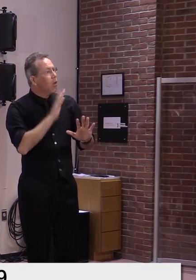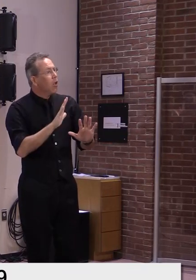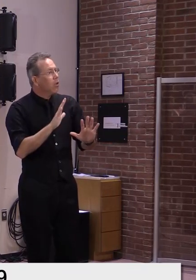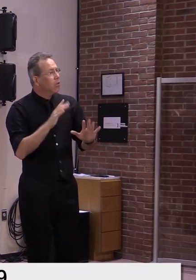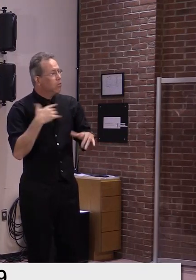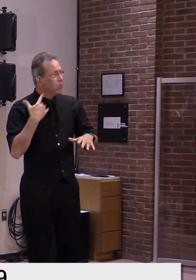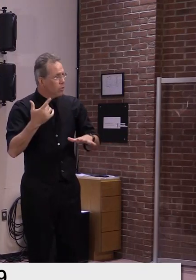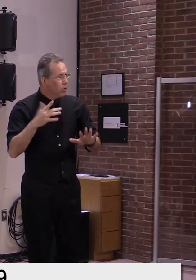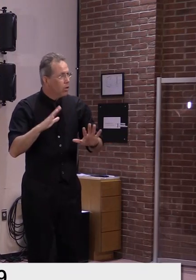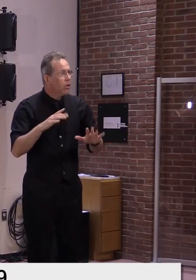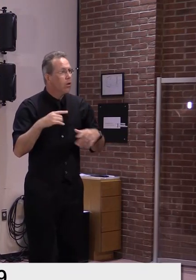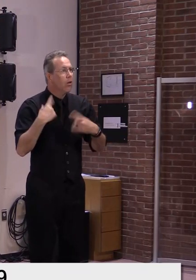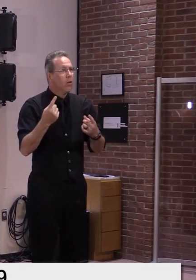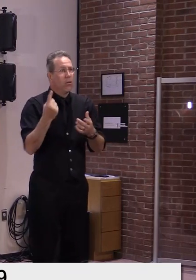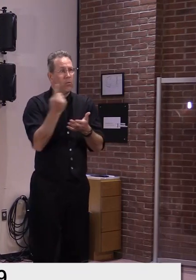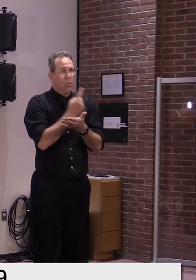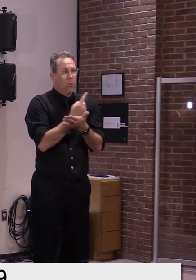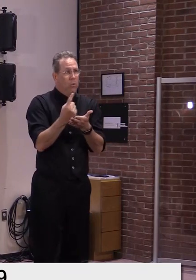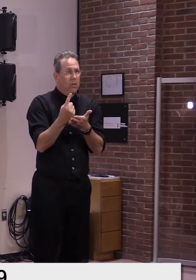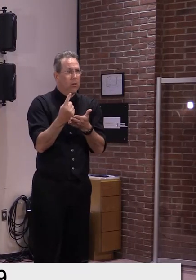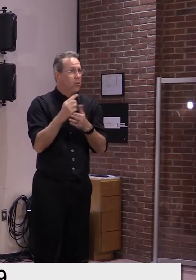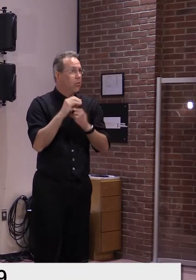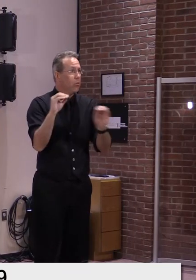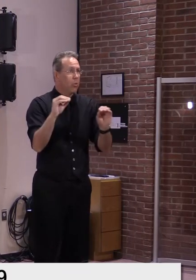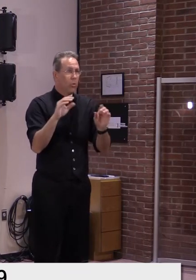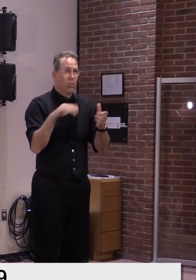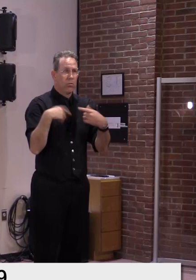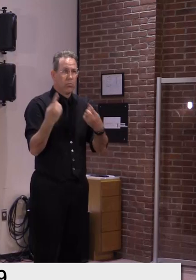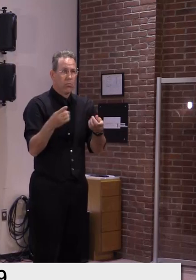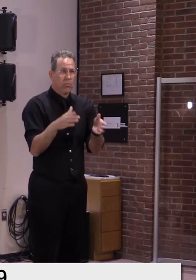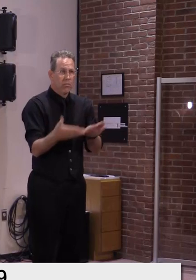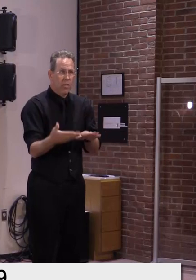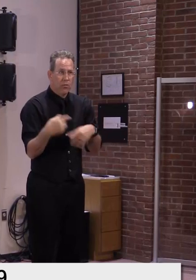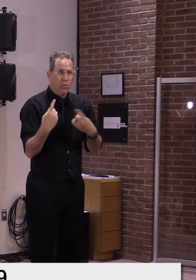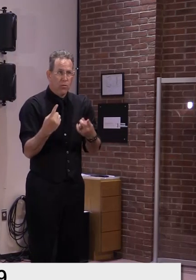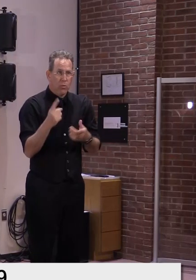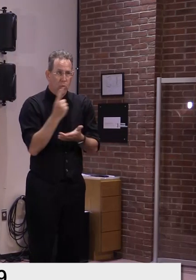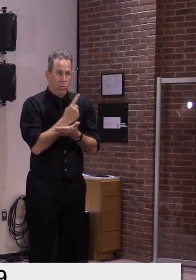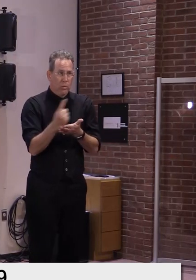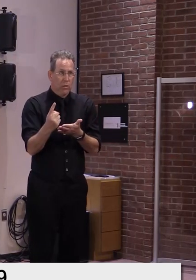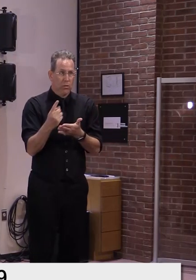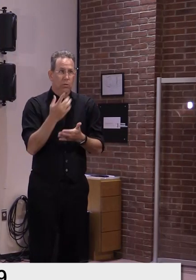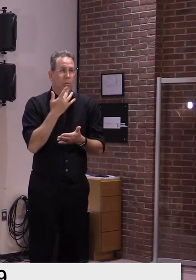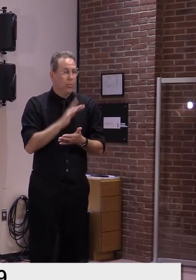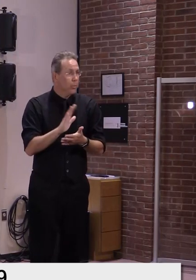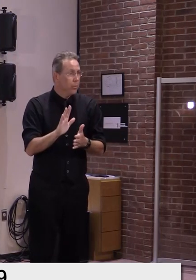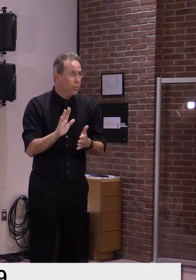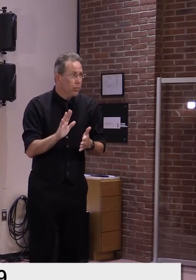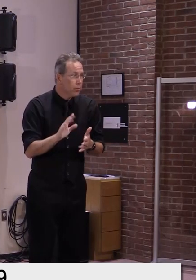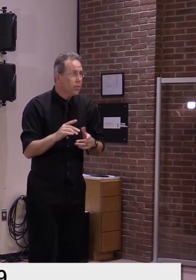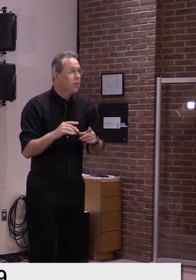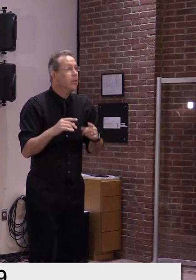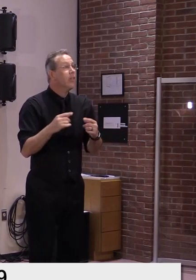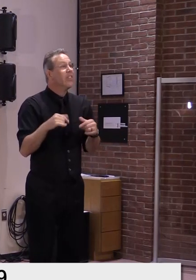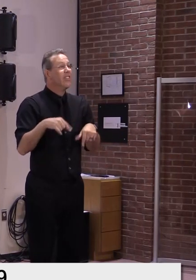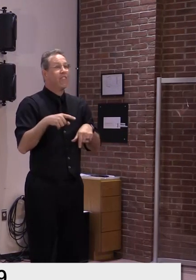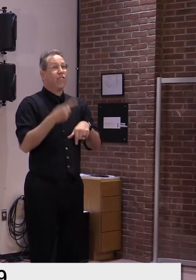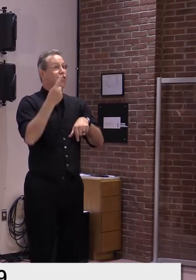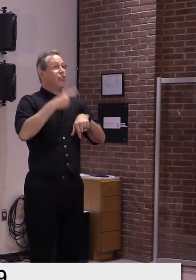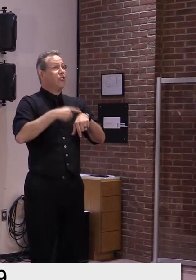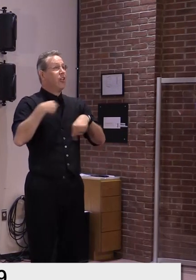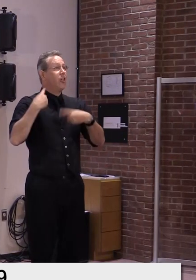week without someone dying of COVID-19 in our state. The first time this has happened in over 28